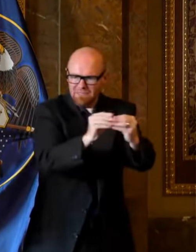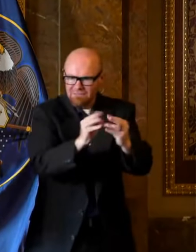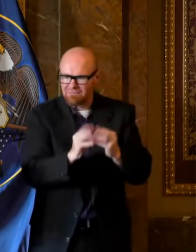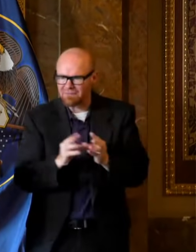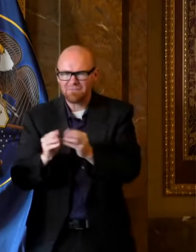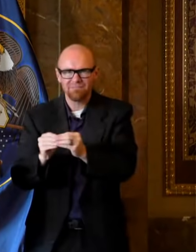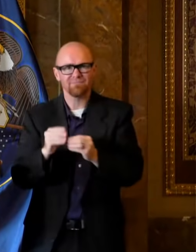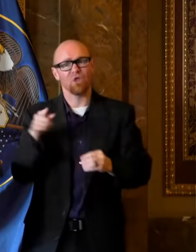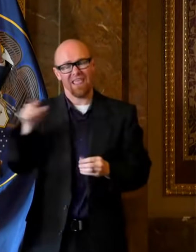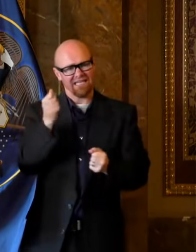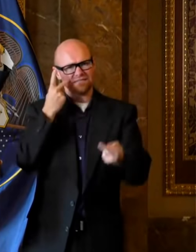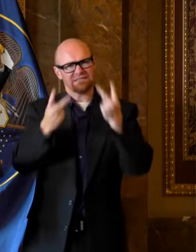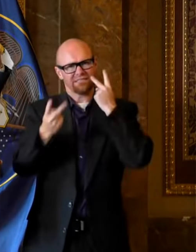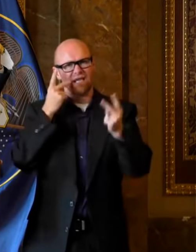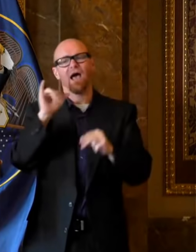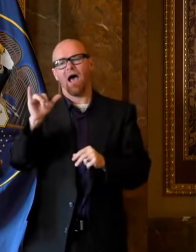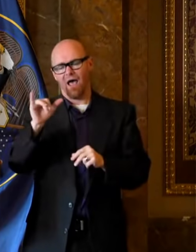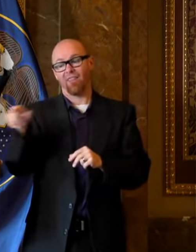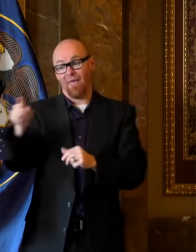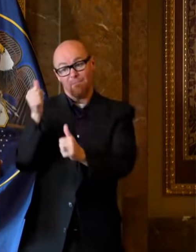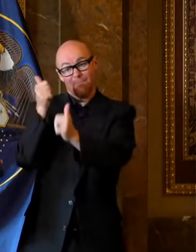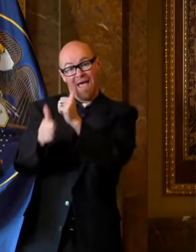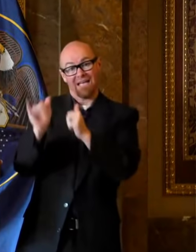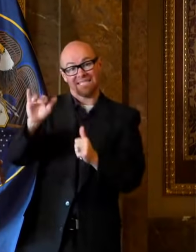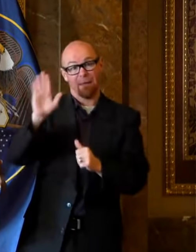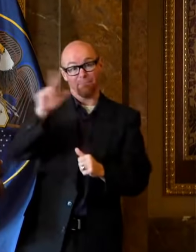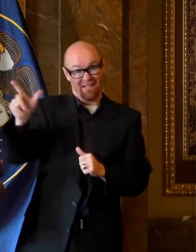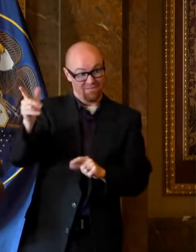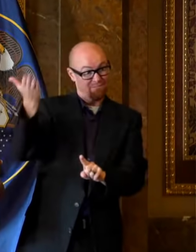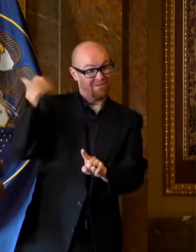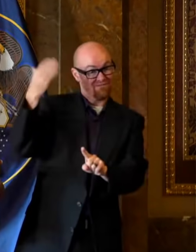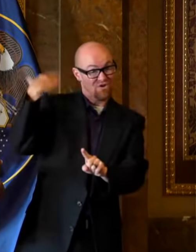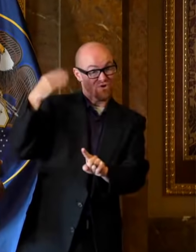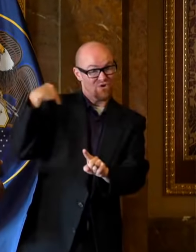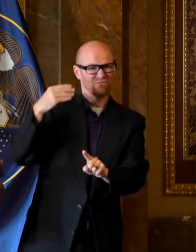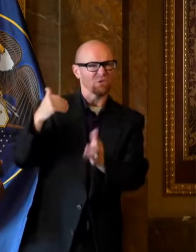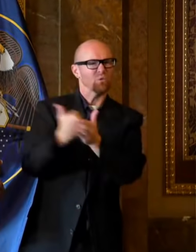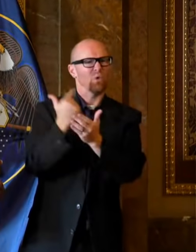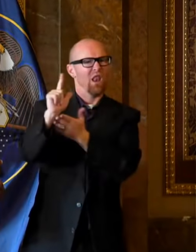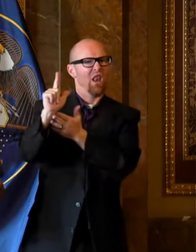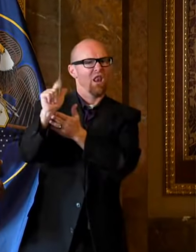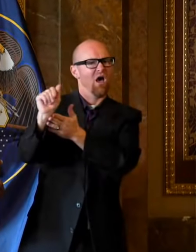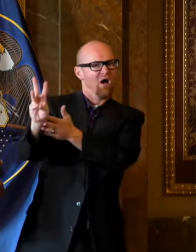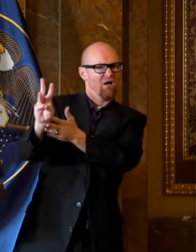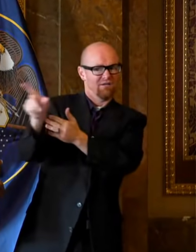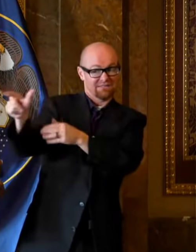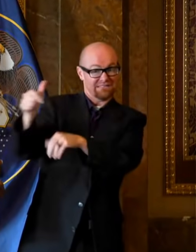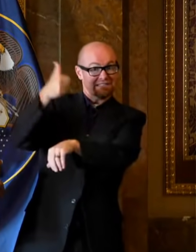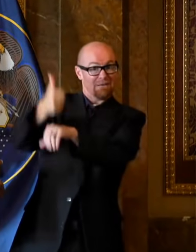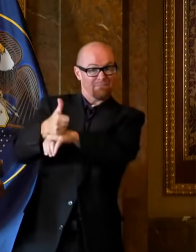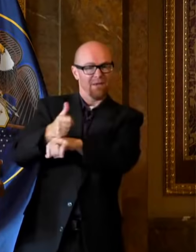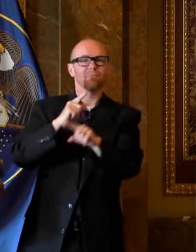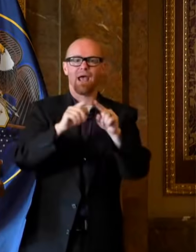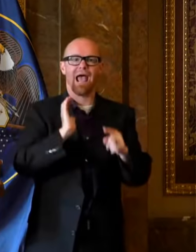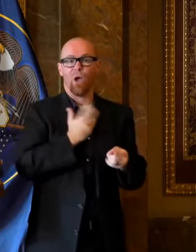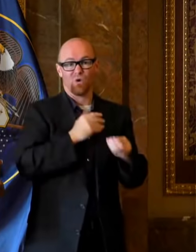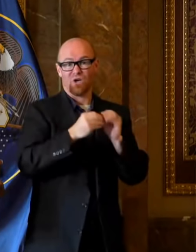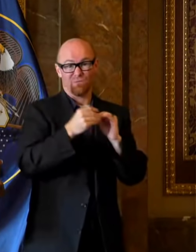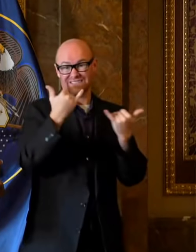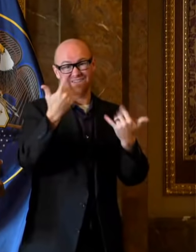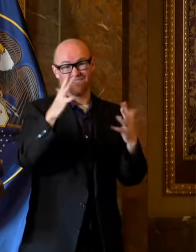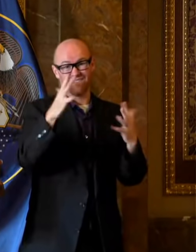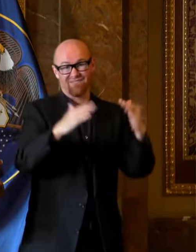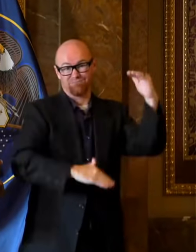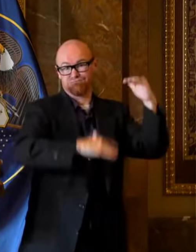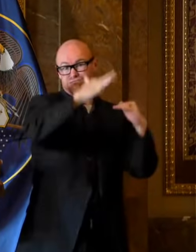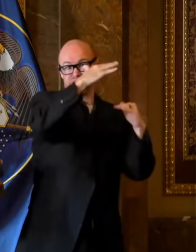they passed that bill and how different we are now, up above where those lines that they put in place. And by the way, they wanted